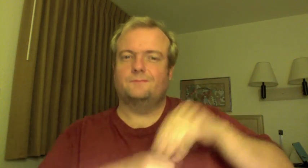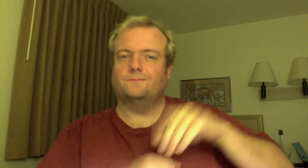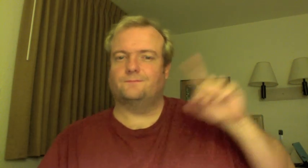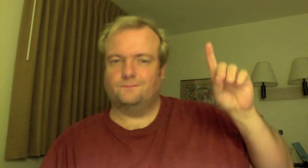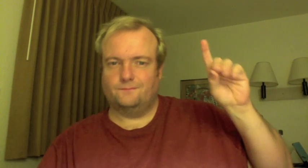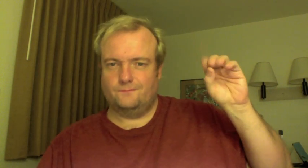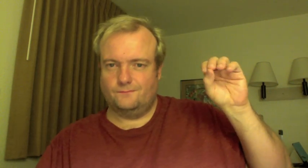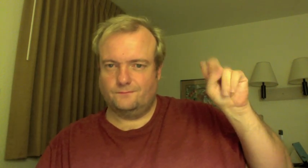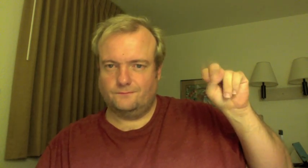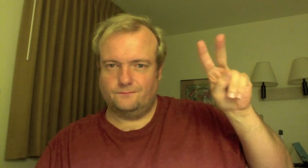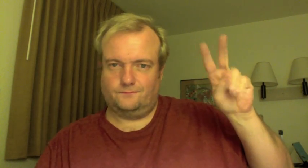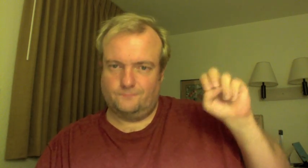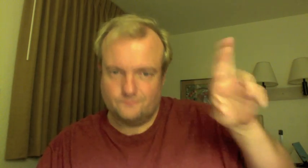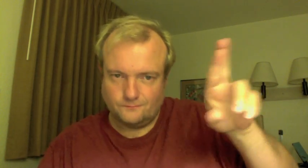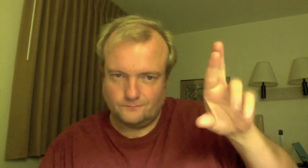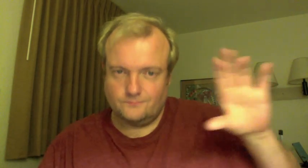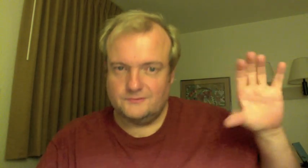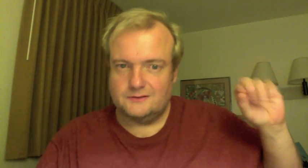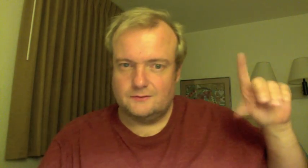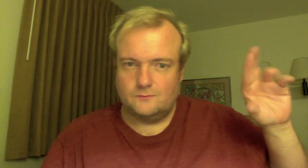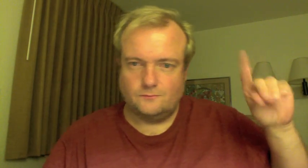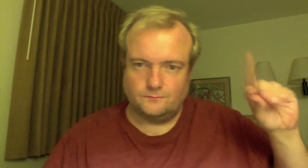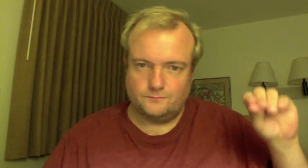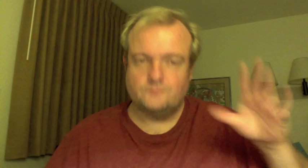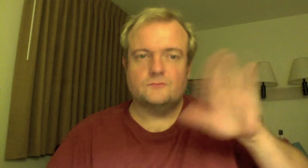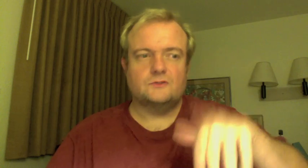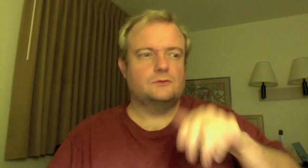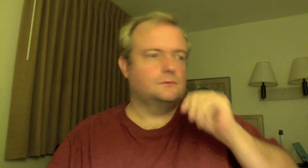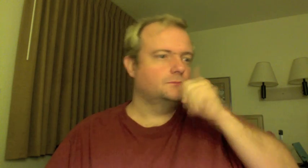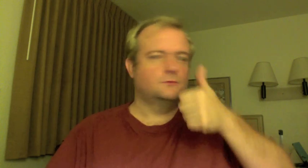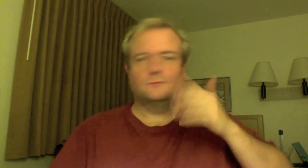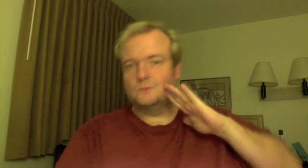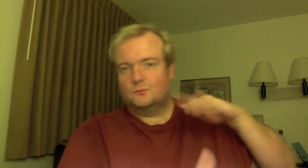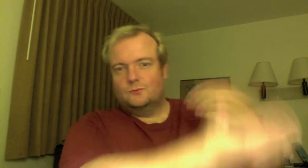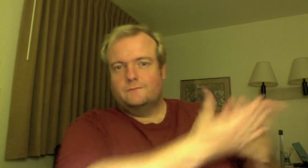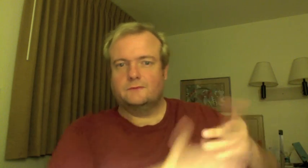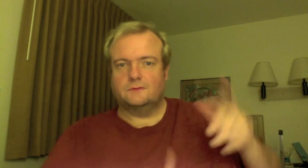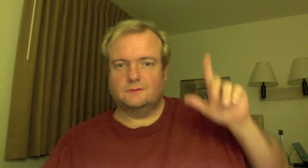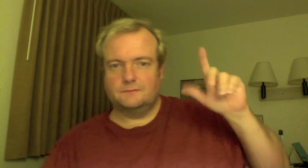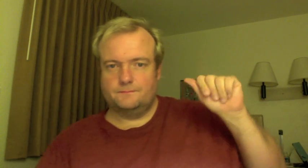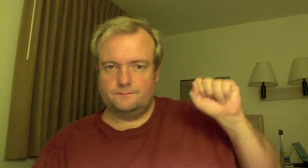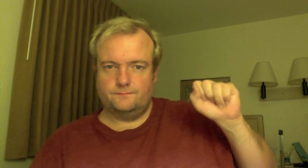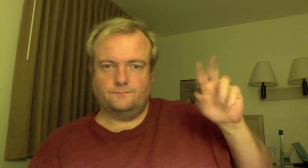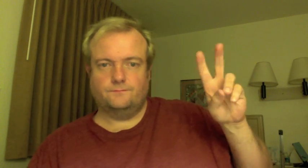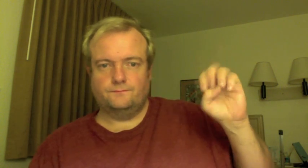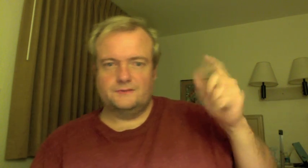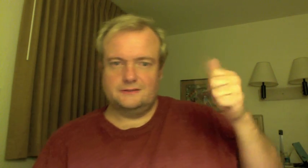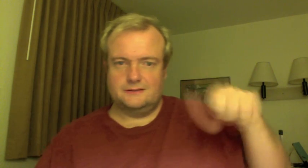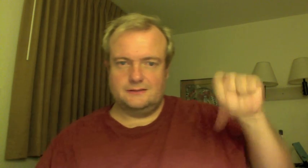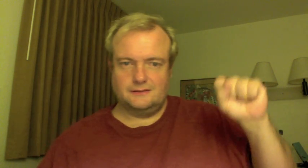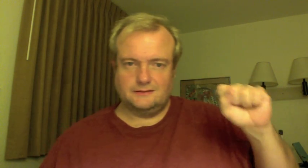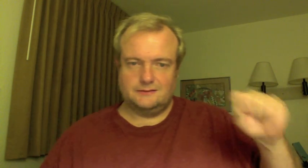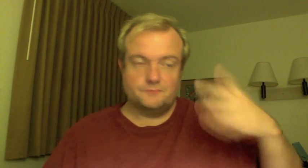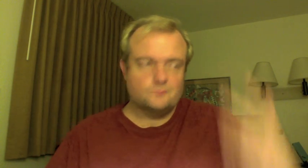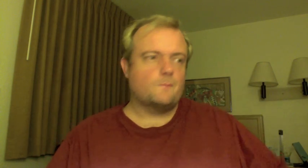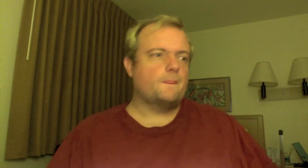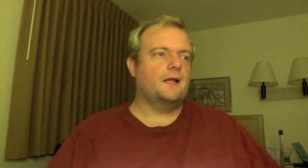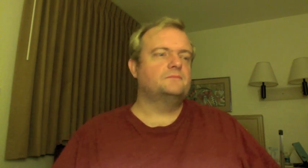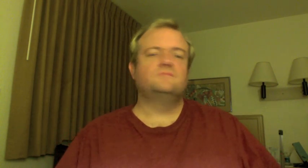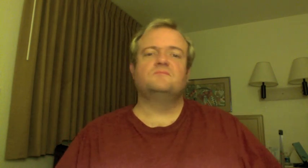possible, with no seat more than 466 feet from the field. I think people are going to find very unusual for a building